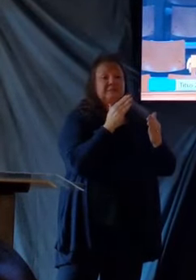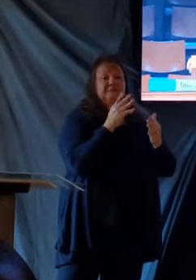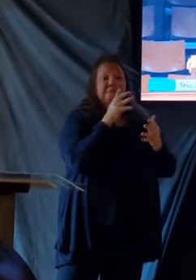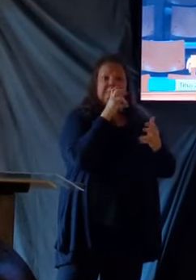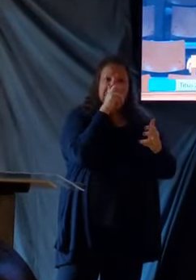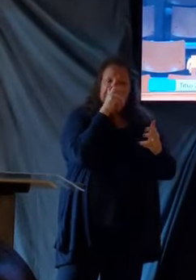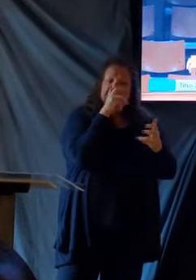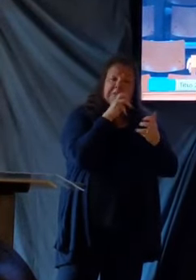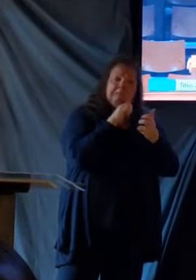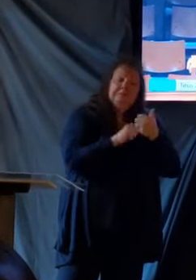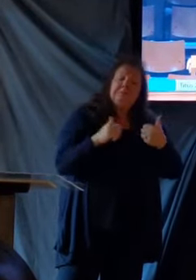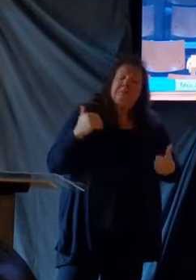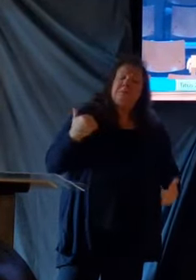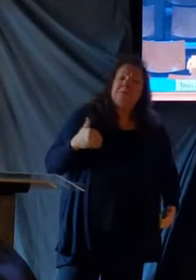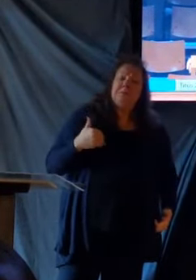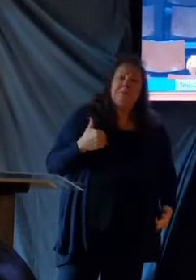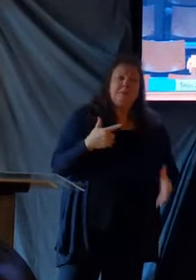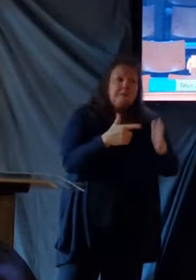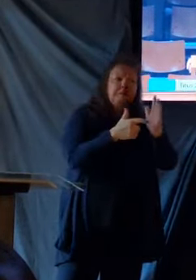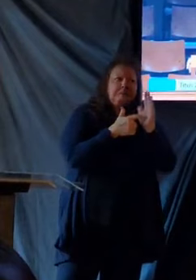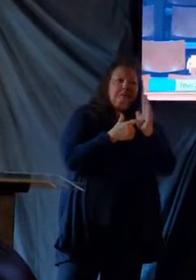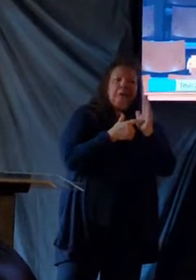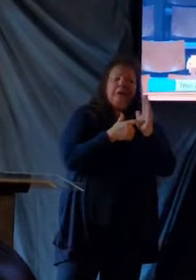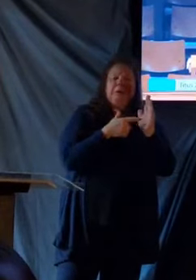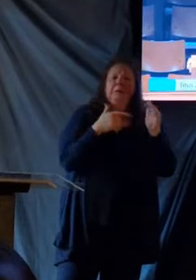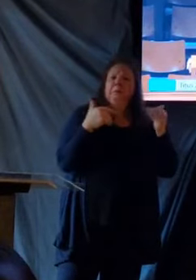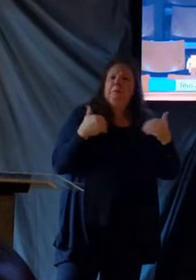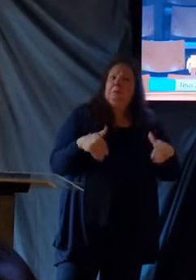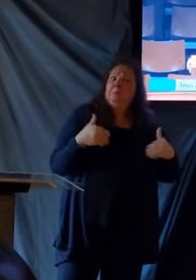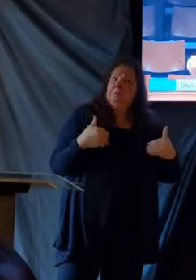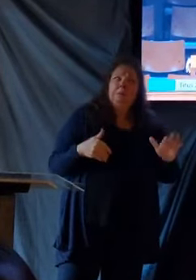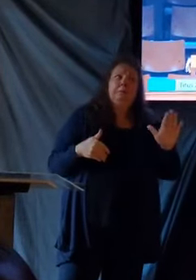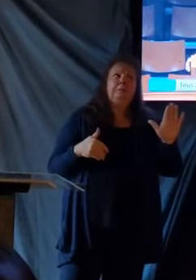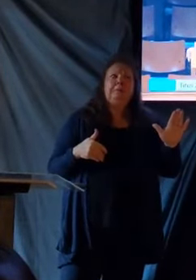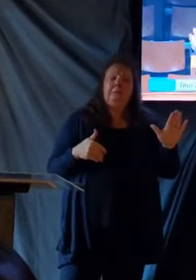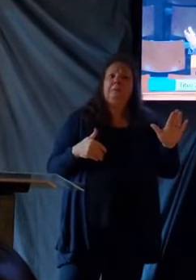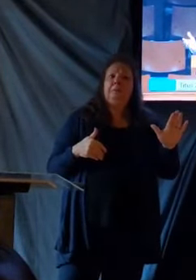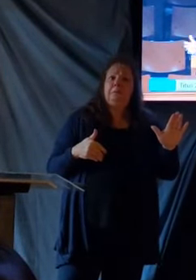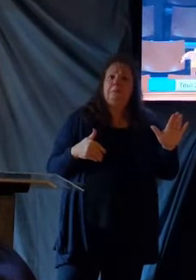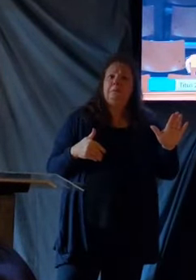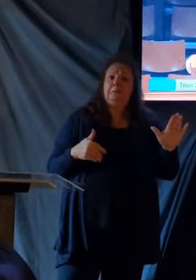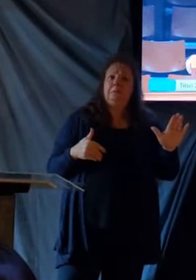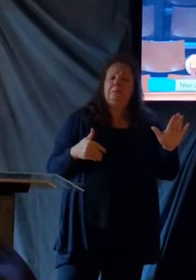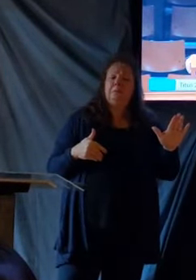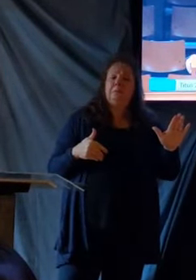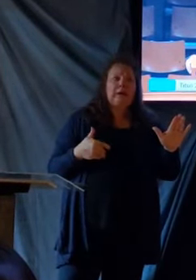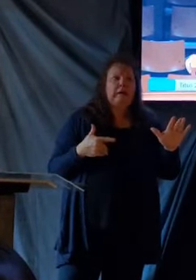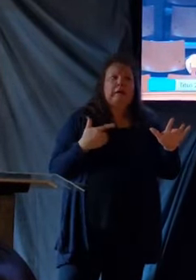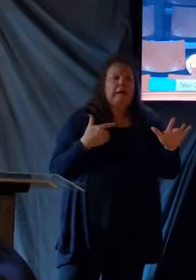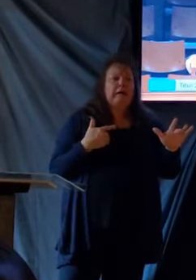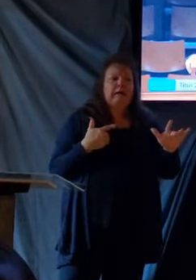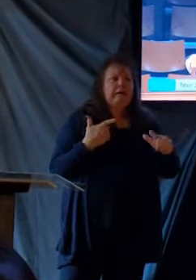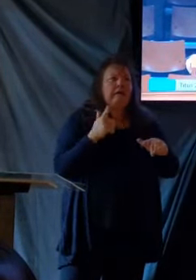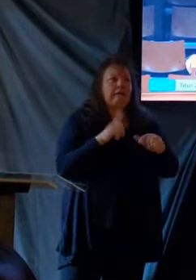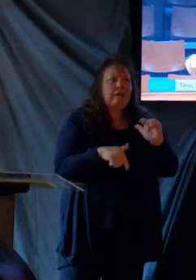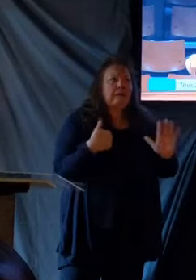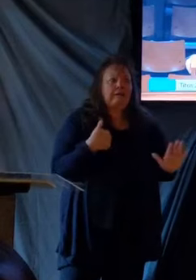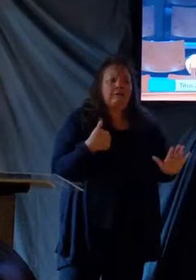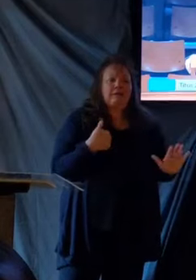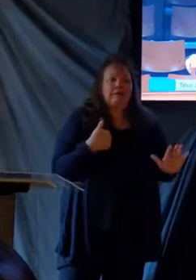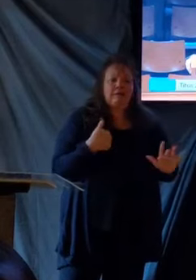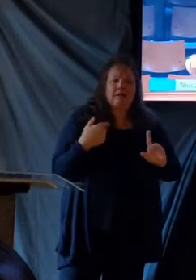overbearing. Their requirements could just be not, you know, you couldn't do it. And